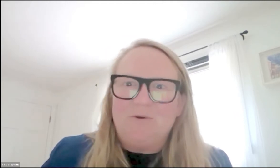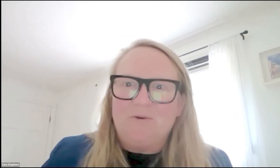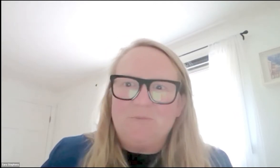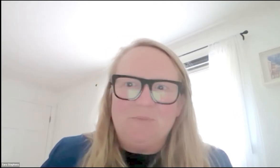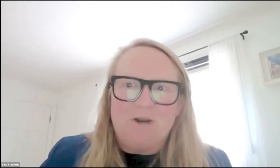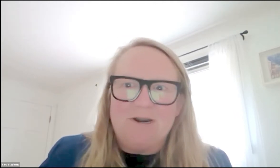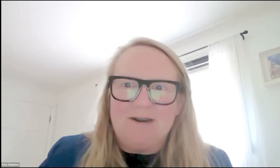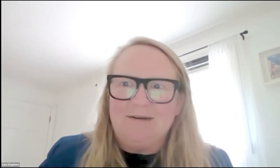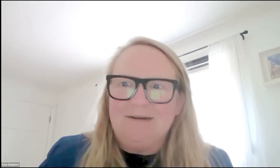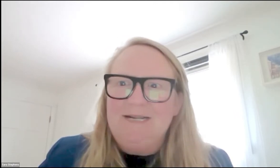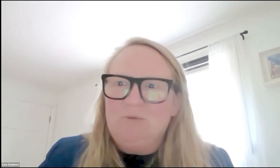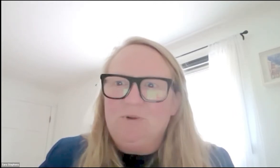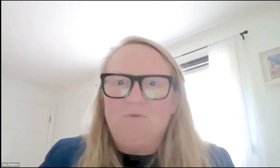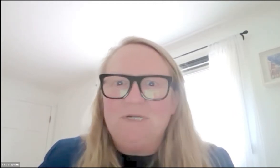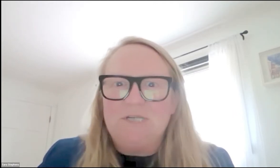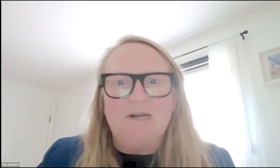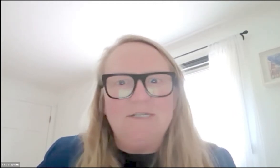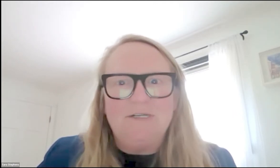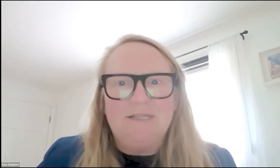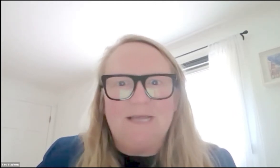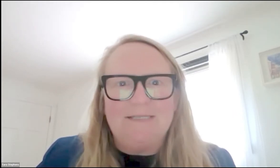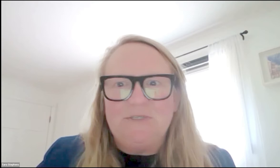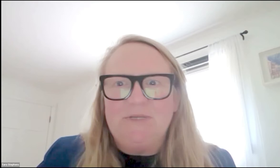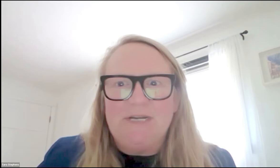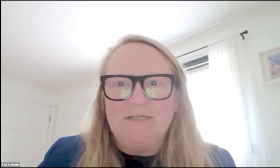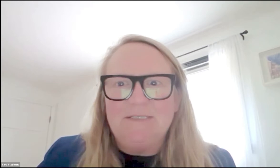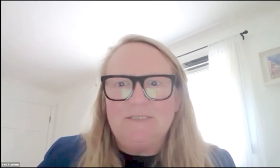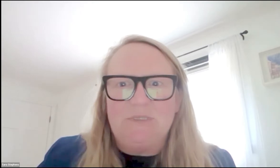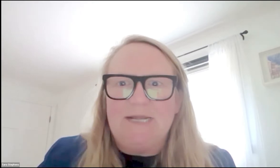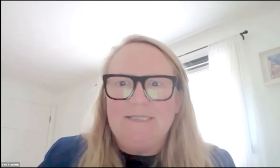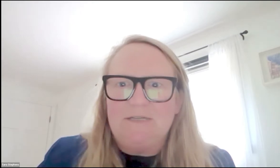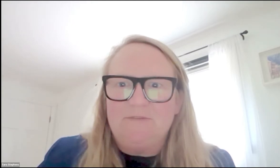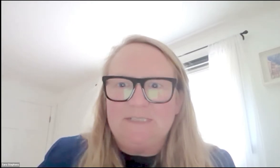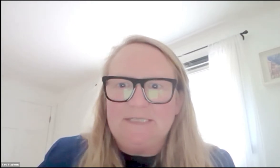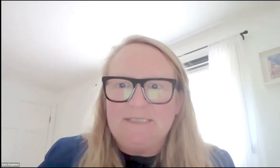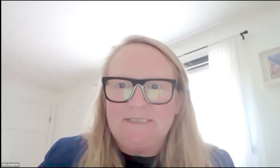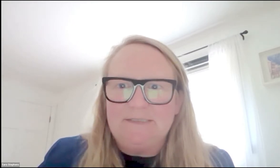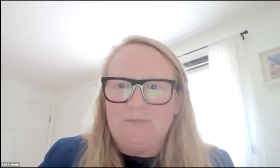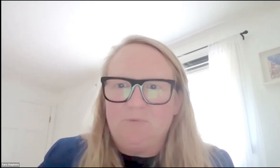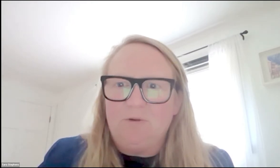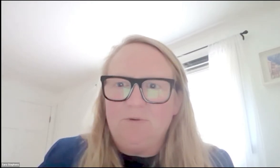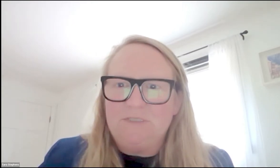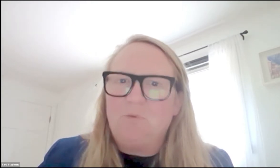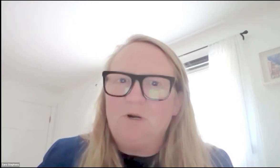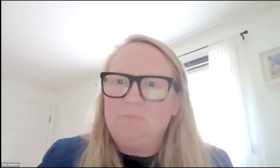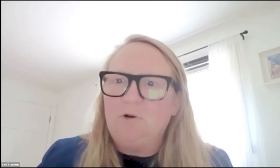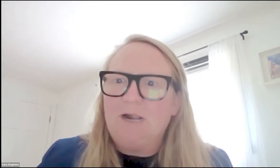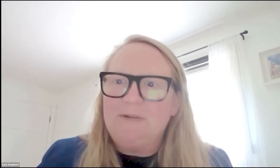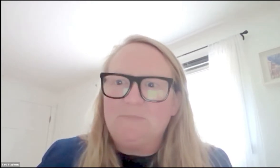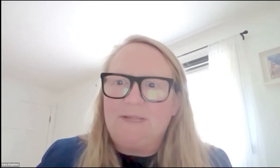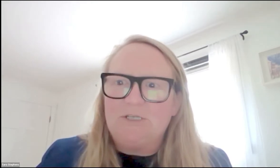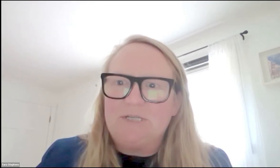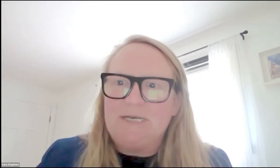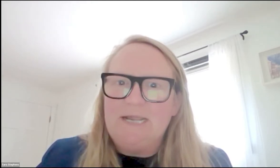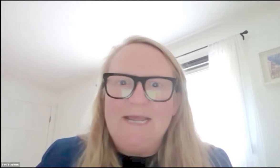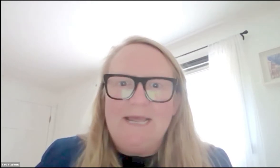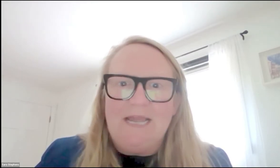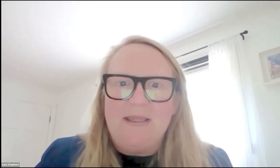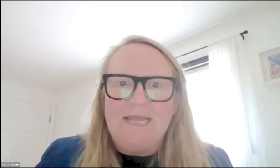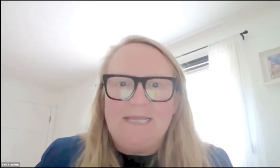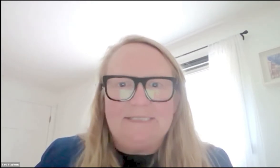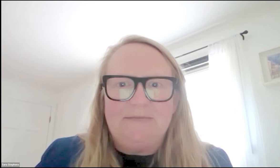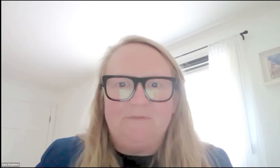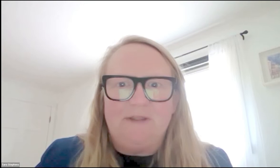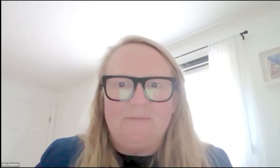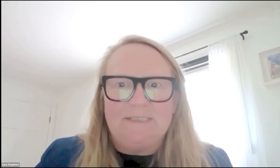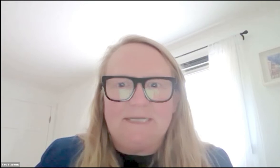the South Coast, we partner. We've worked hard during the last 2 years to align services, support program expansion, and